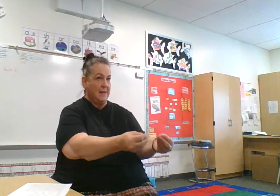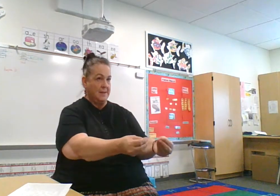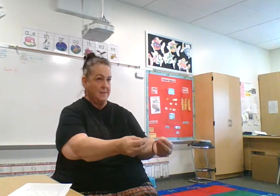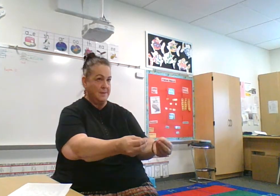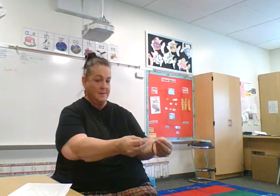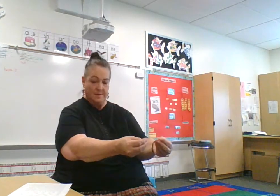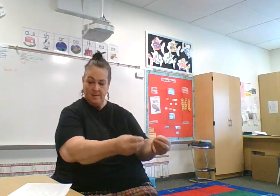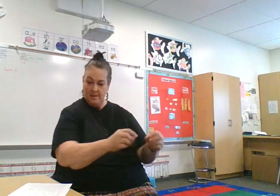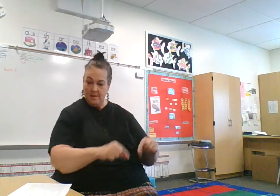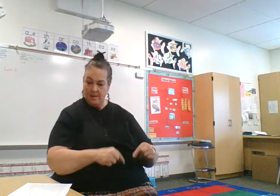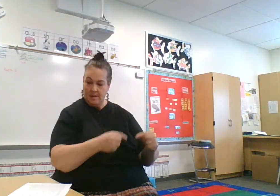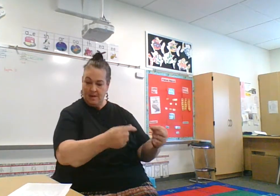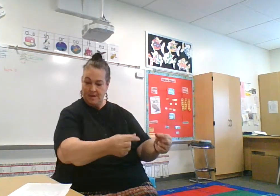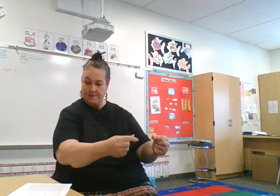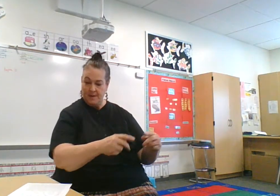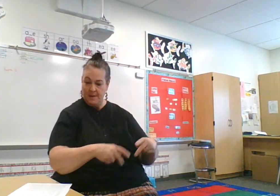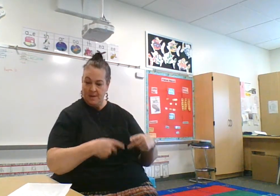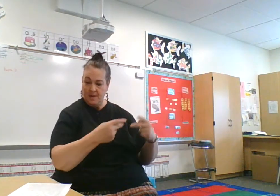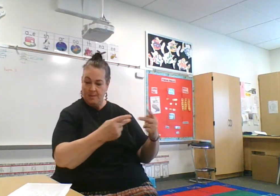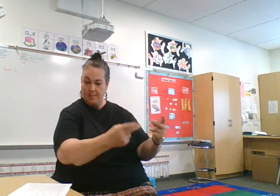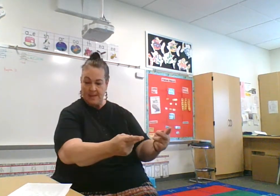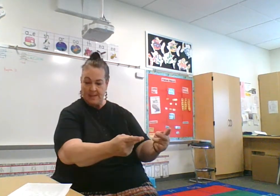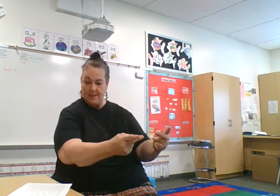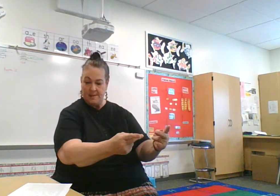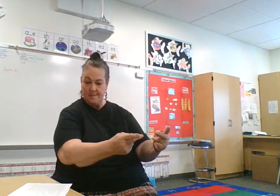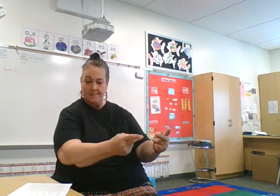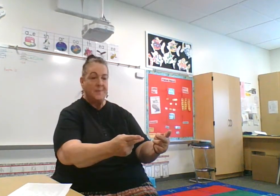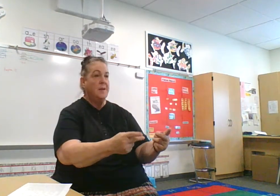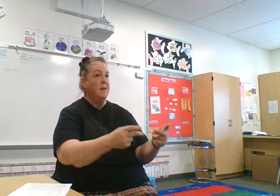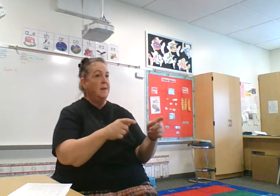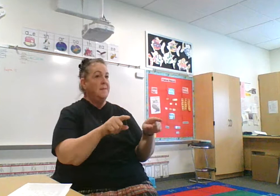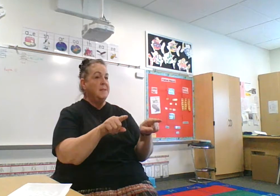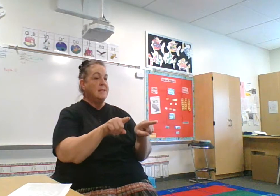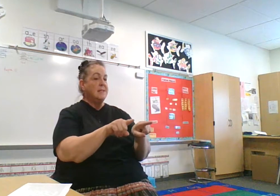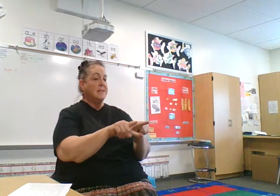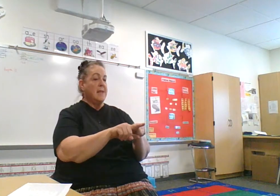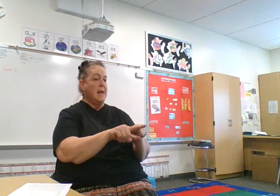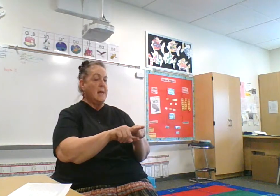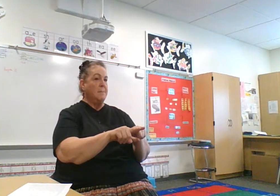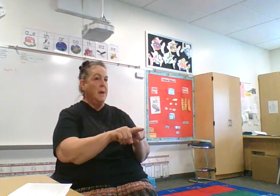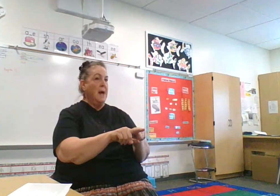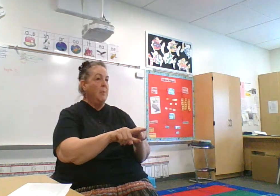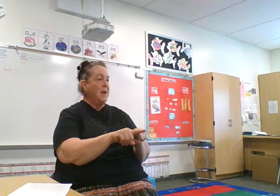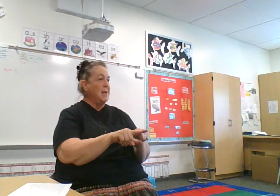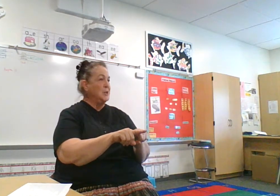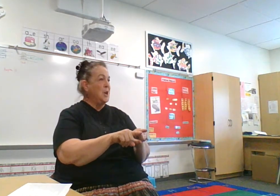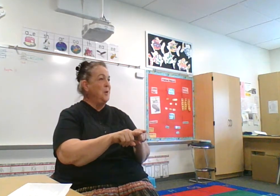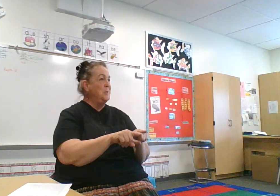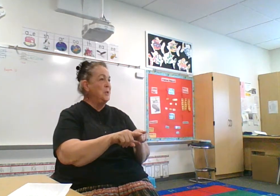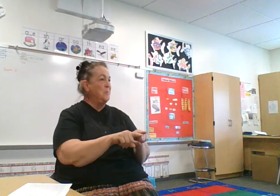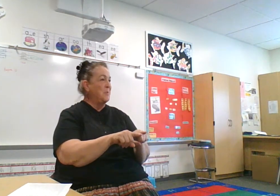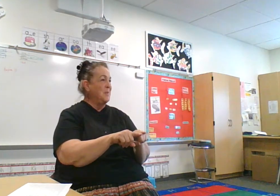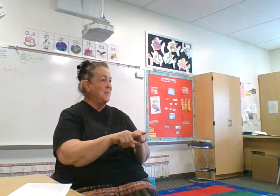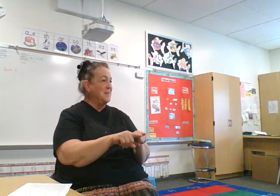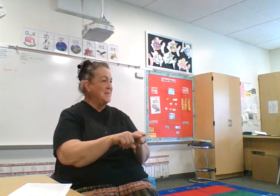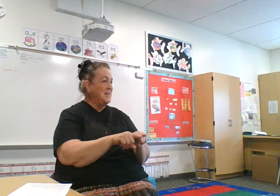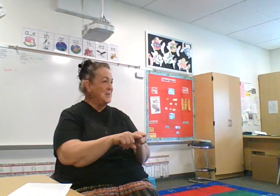hands. Gift, present. This is same. When I showed you brother and sister,